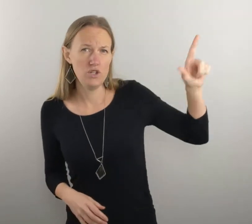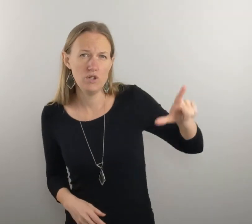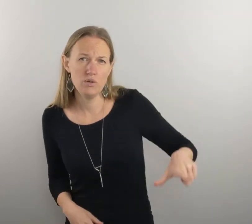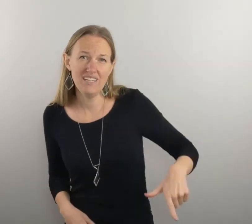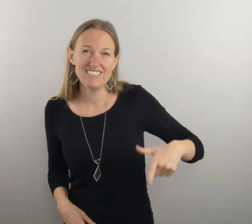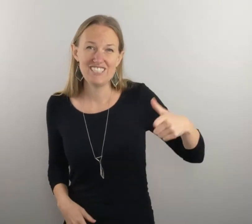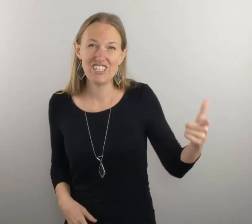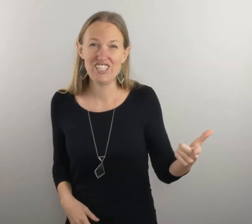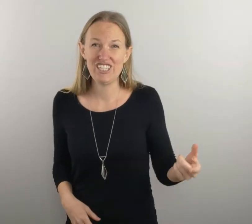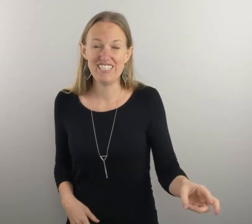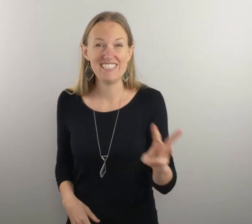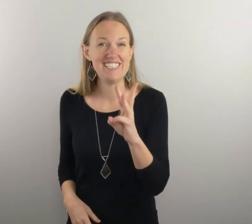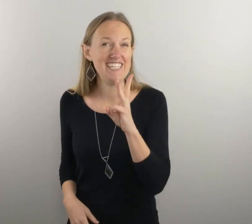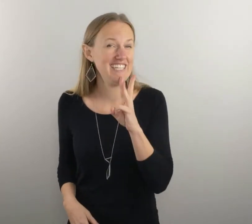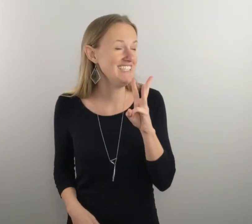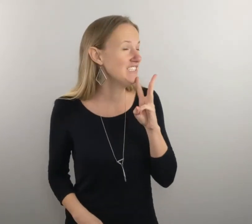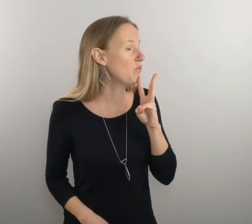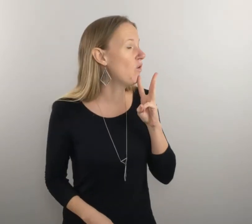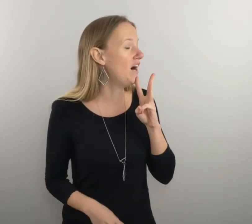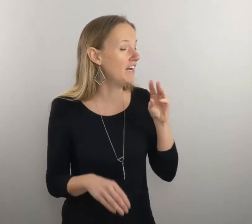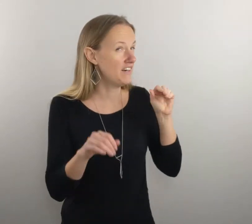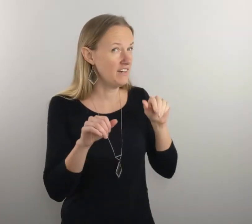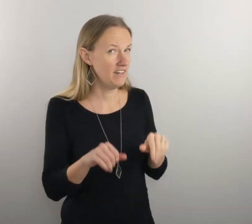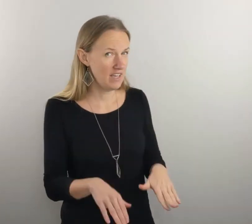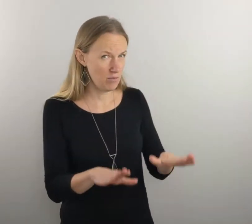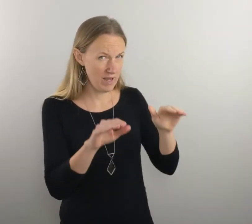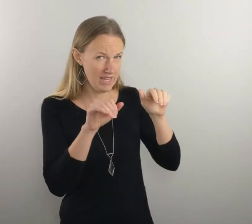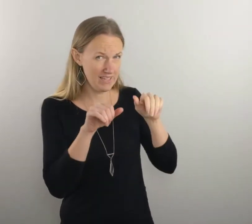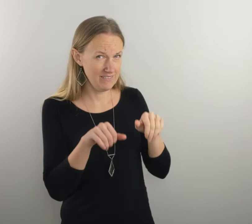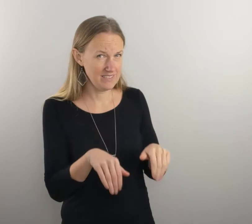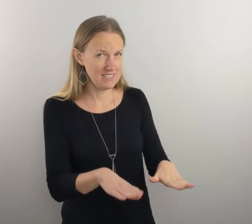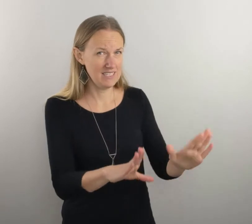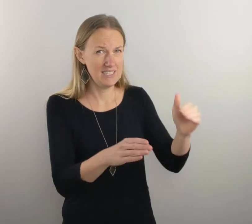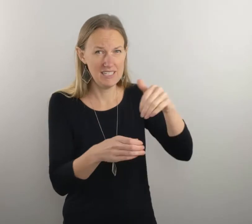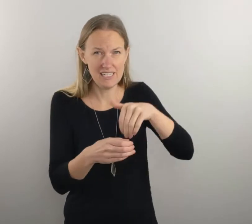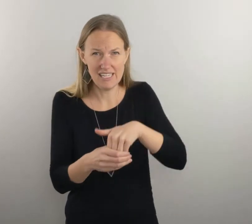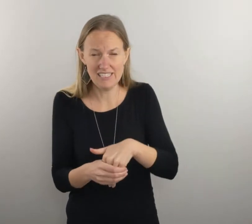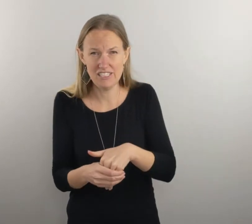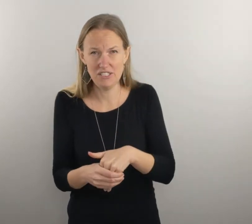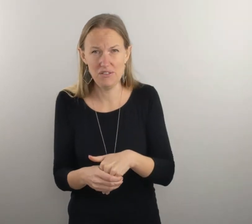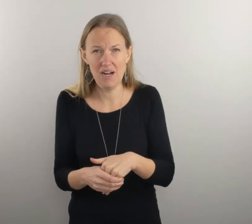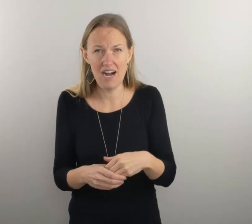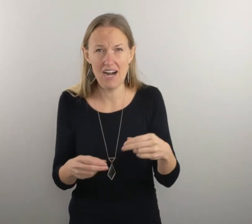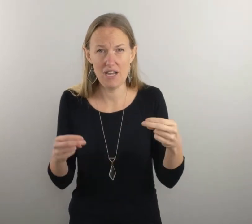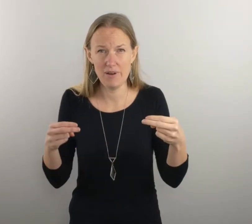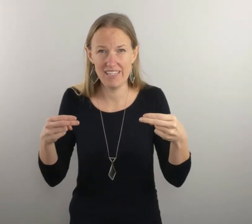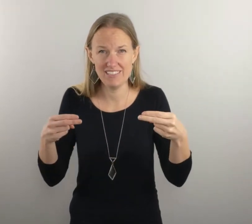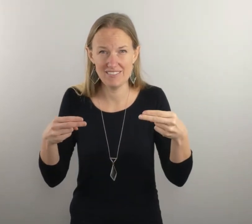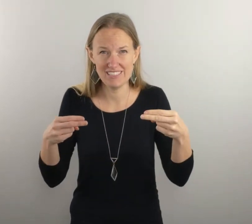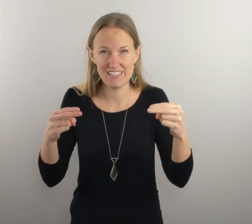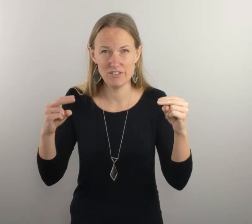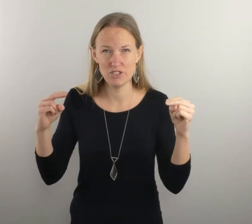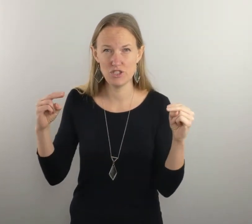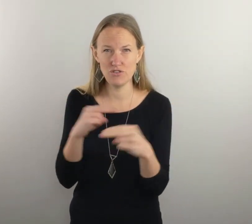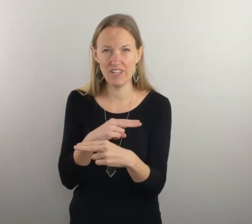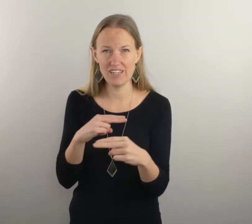You turn seas, water, and waves into highways. Once again, those 2